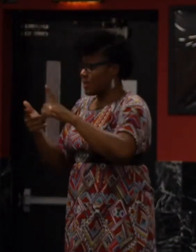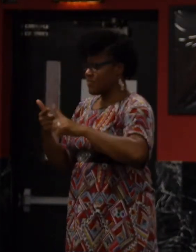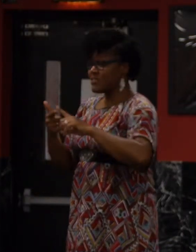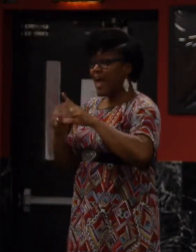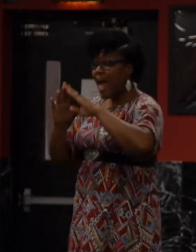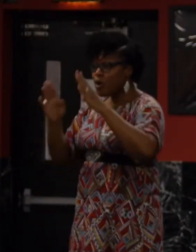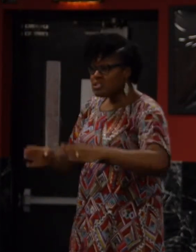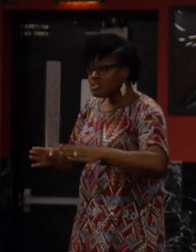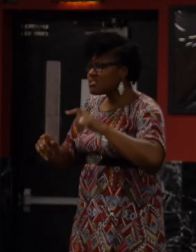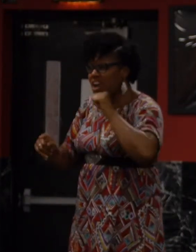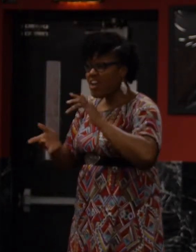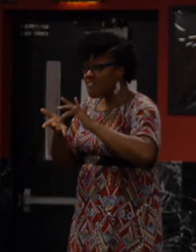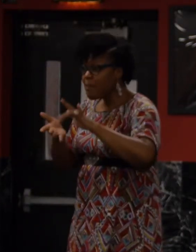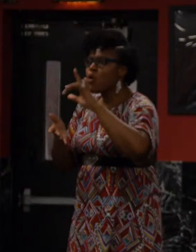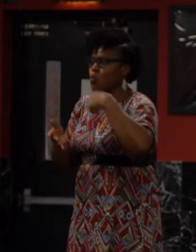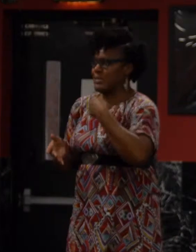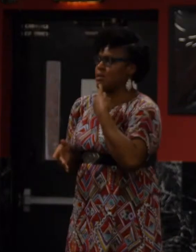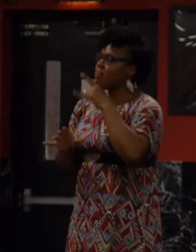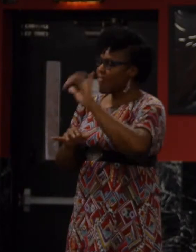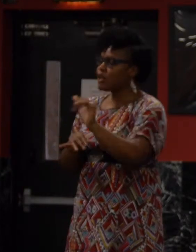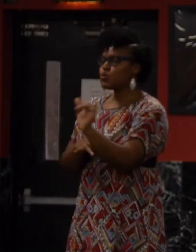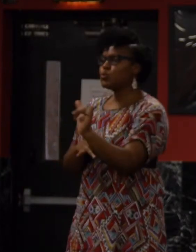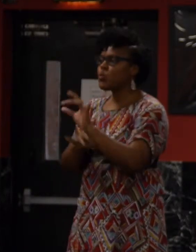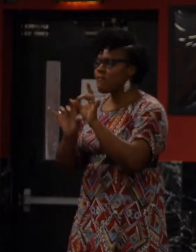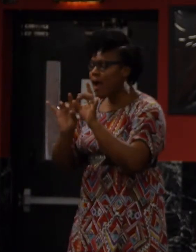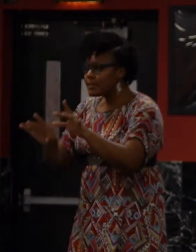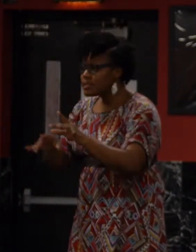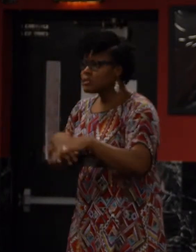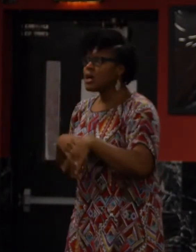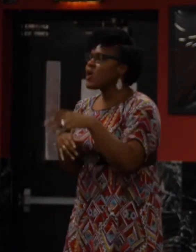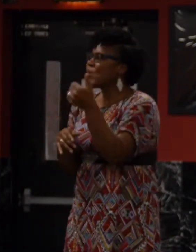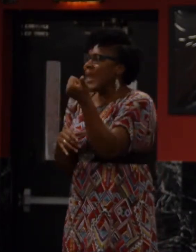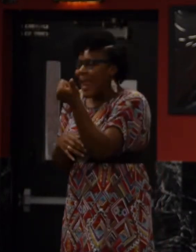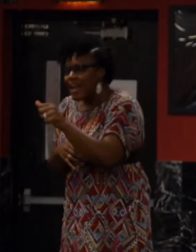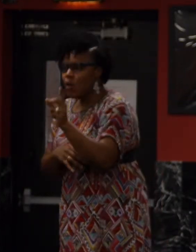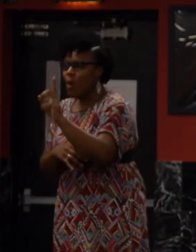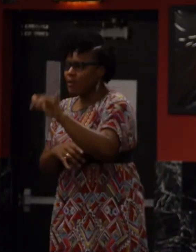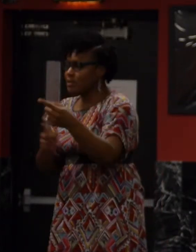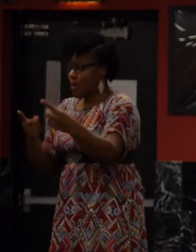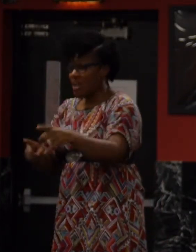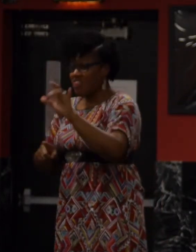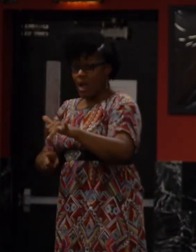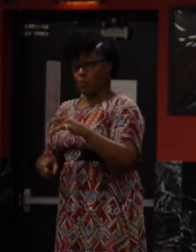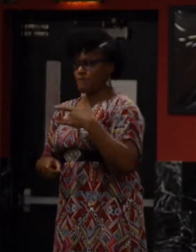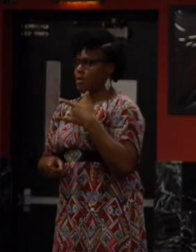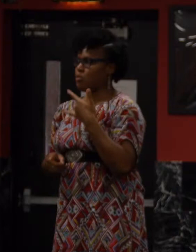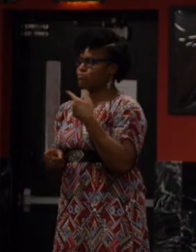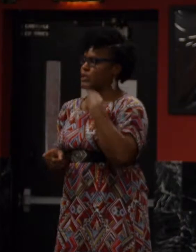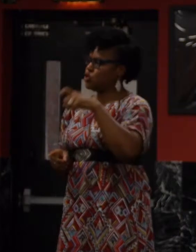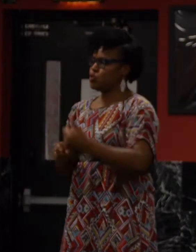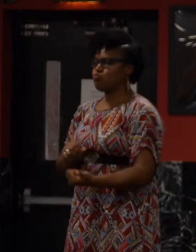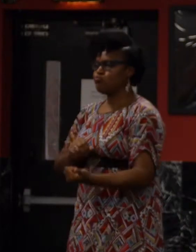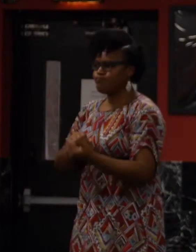not affordable housing, we consider that violence, so on and so forth. So anywhere that is taking place, we feel it is our duty to